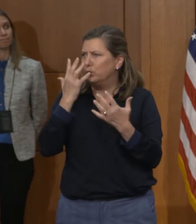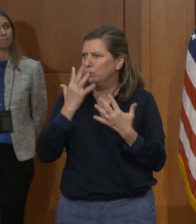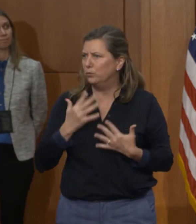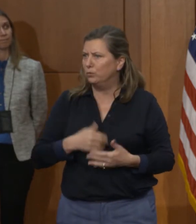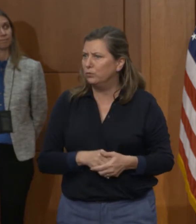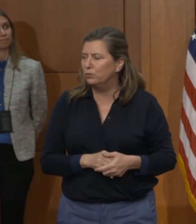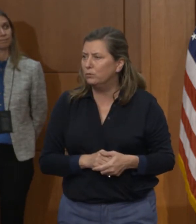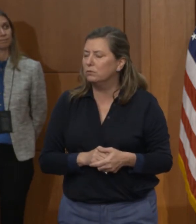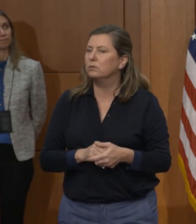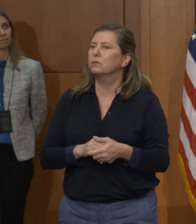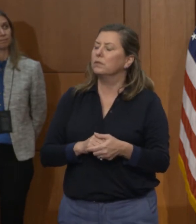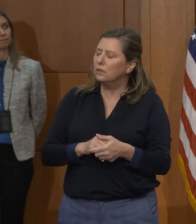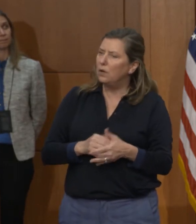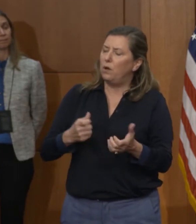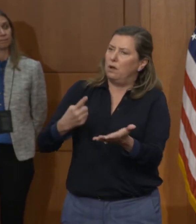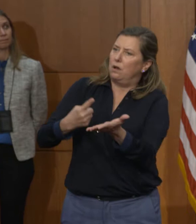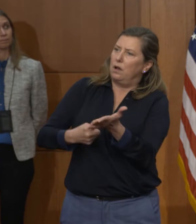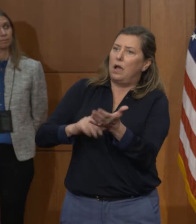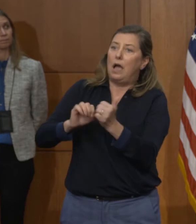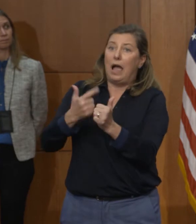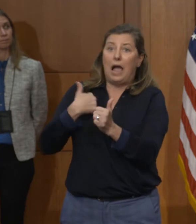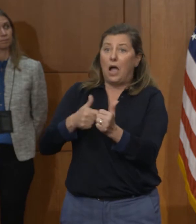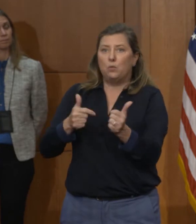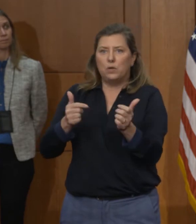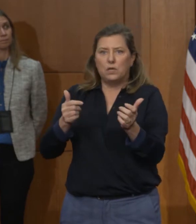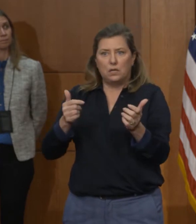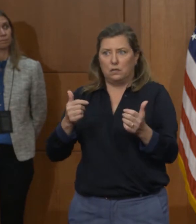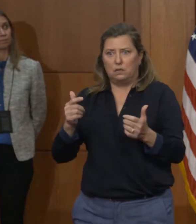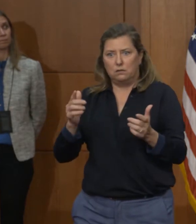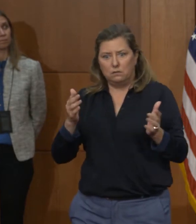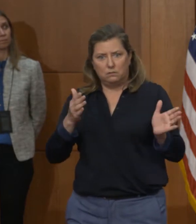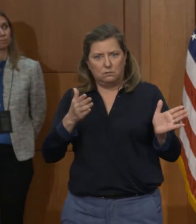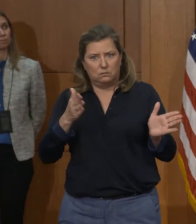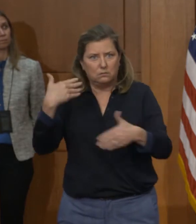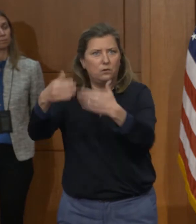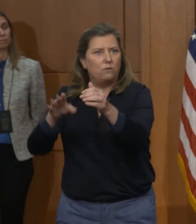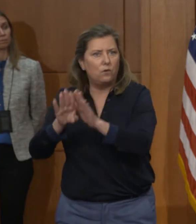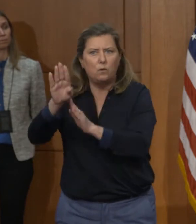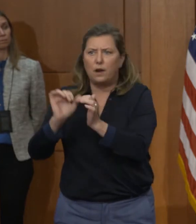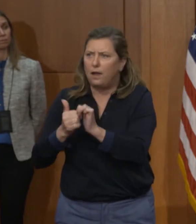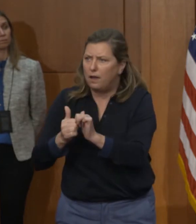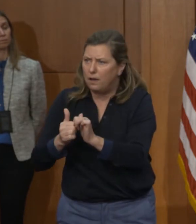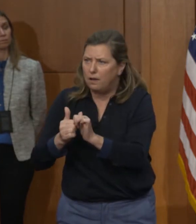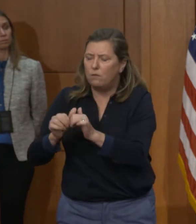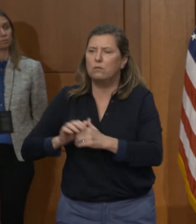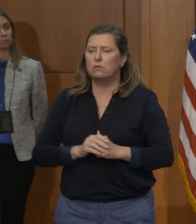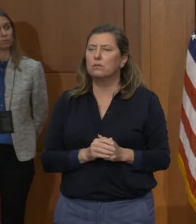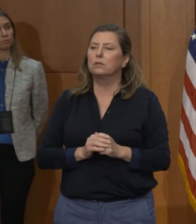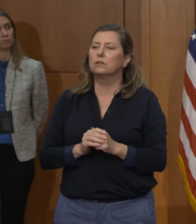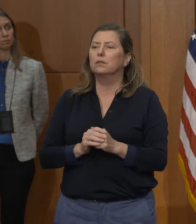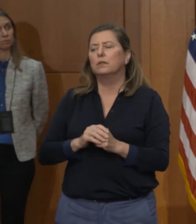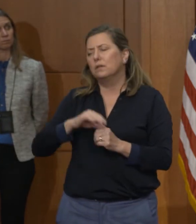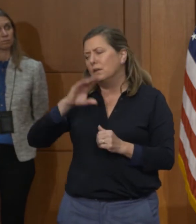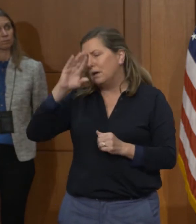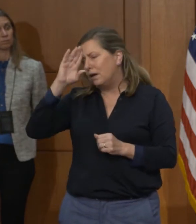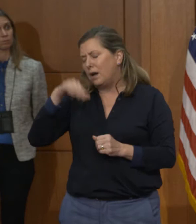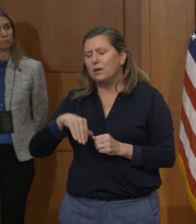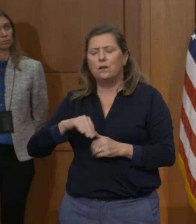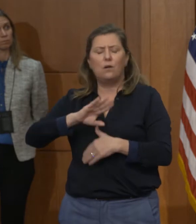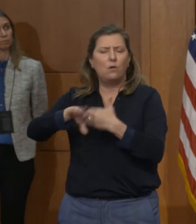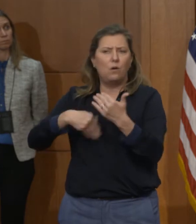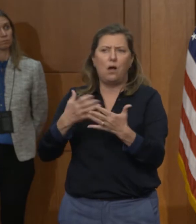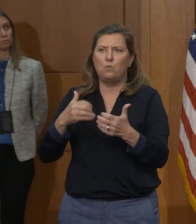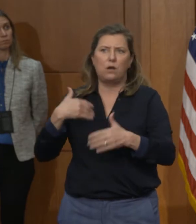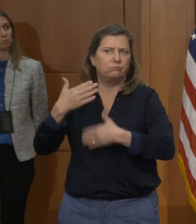I want to talk about how we're planning to move Virginia forward. I know everyone is eager to move